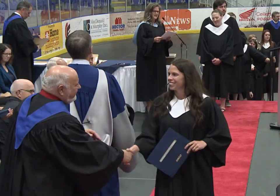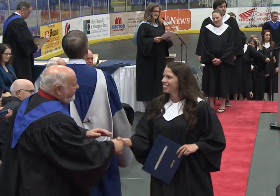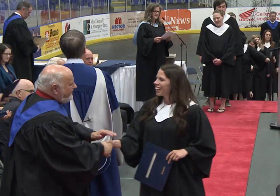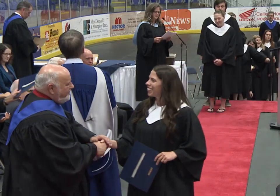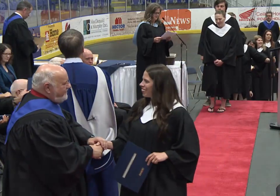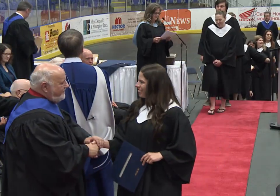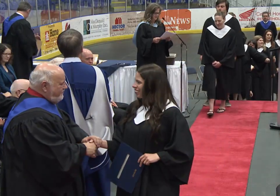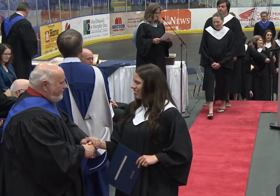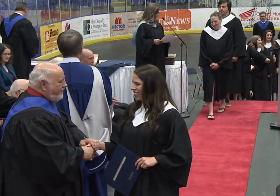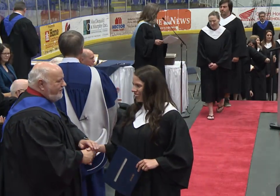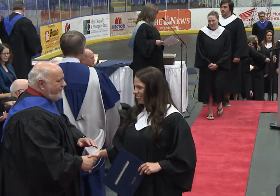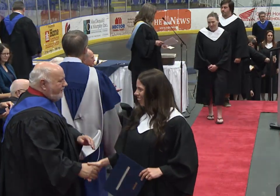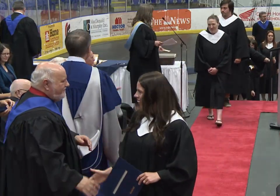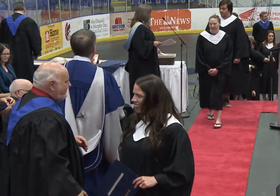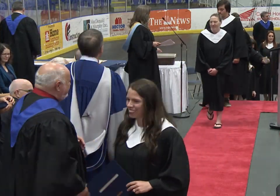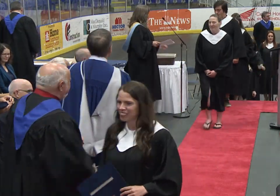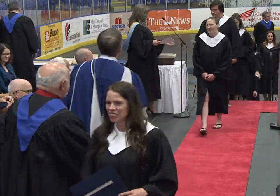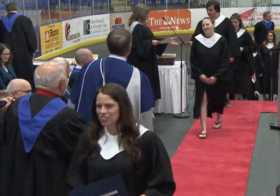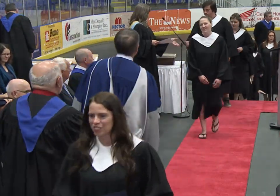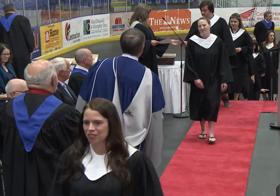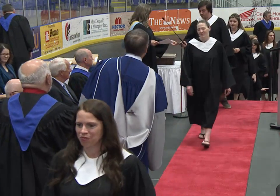Sarah Bazanson.